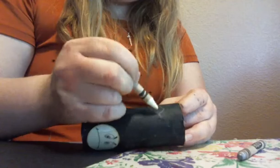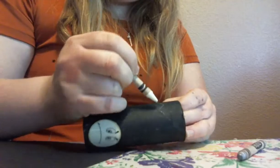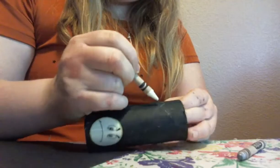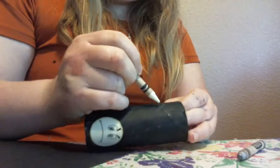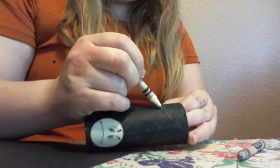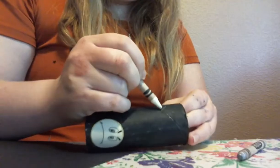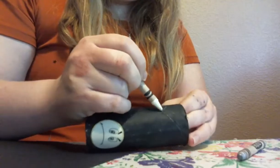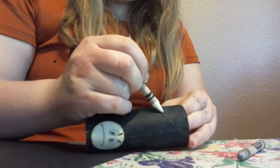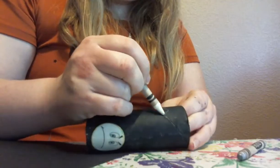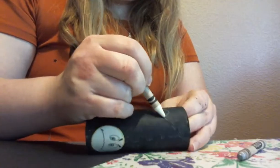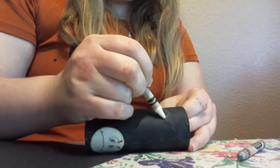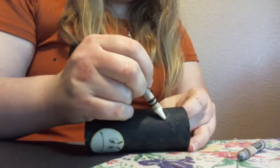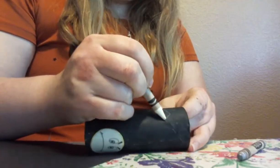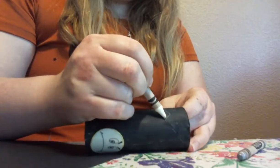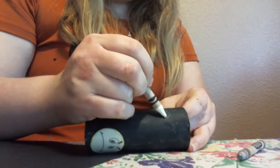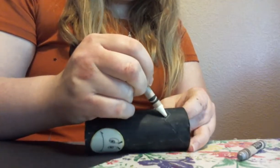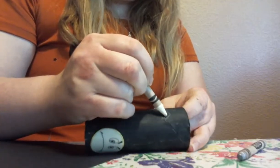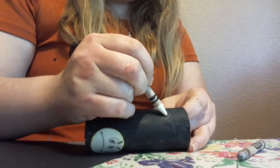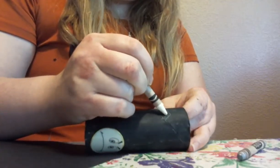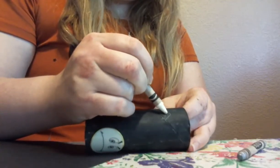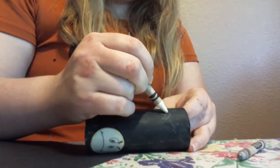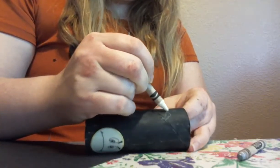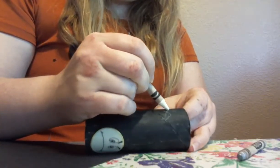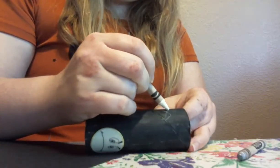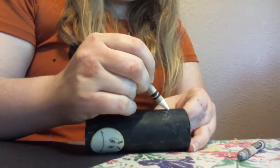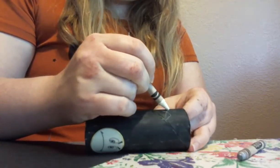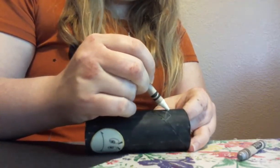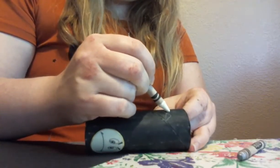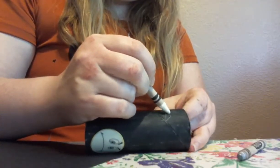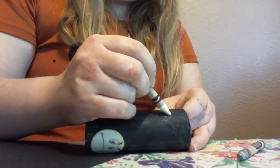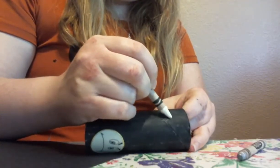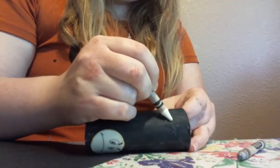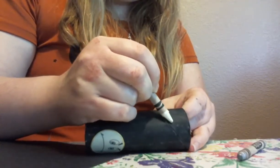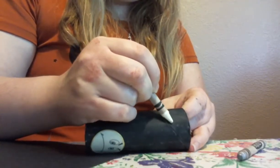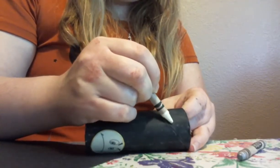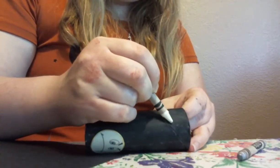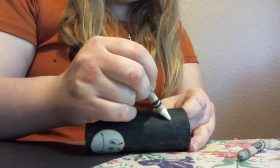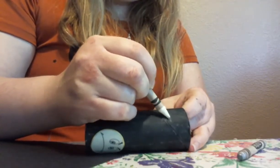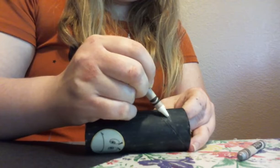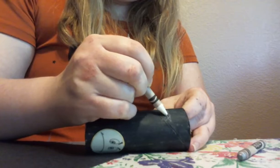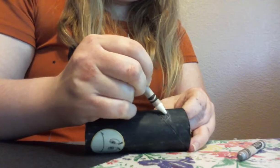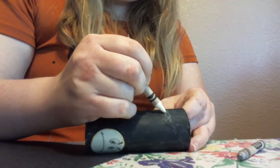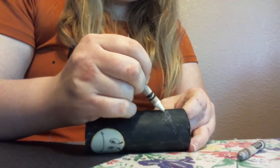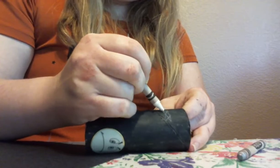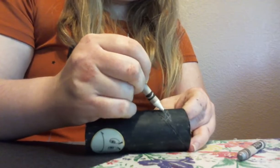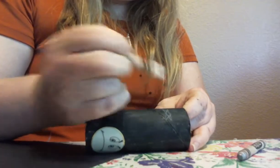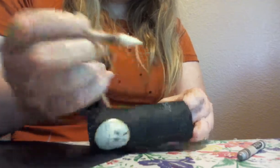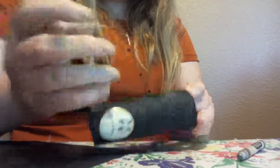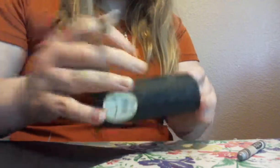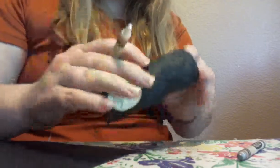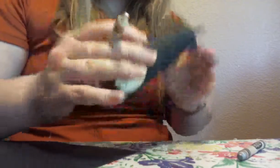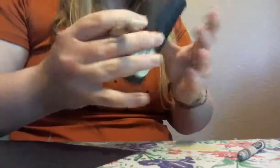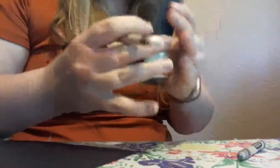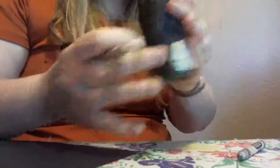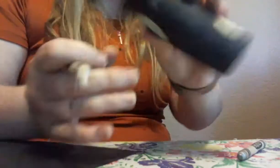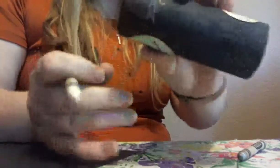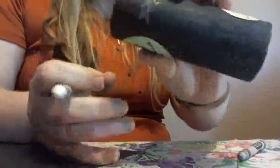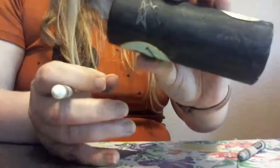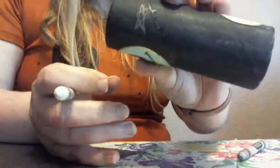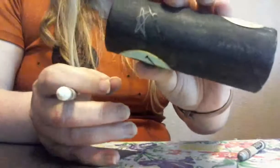way, and then I go up, over, and sideways. So it ends up looking